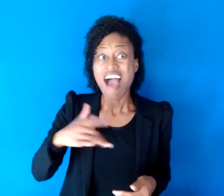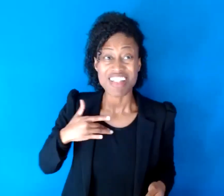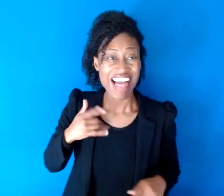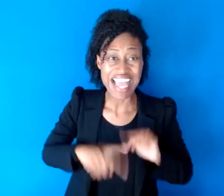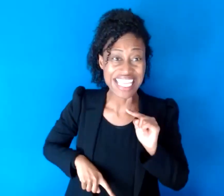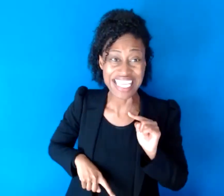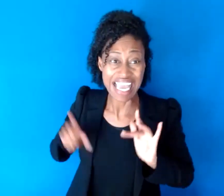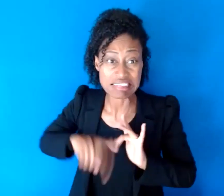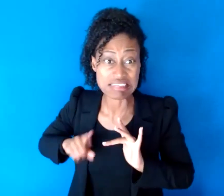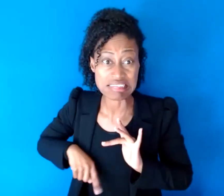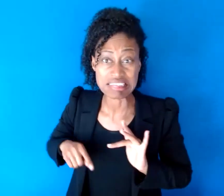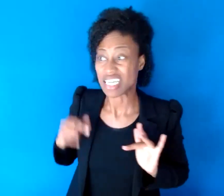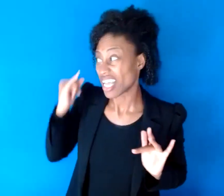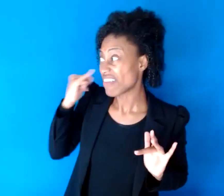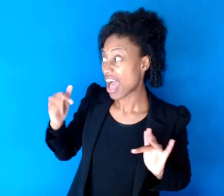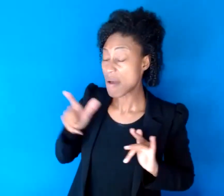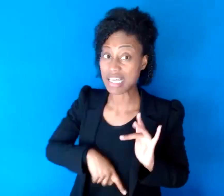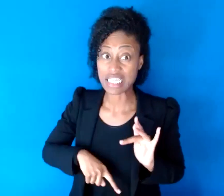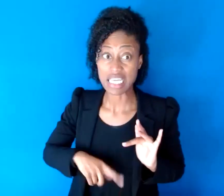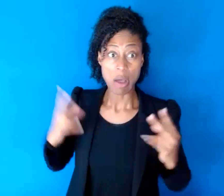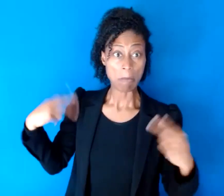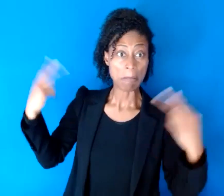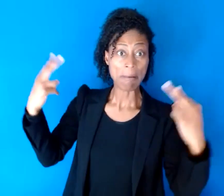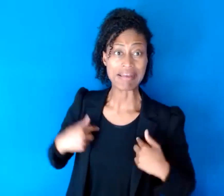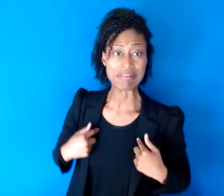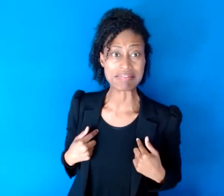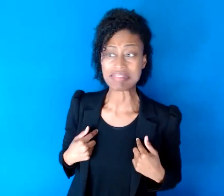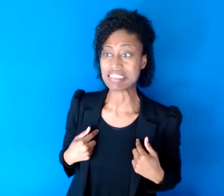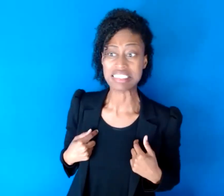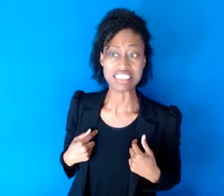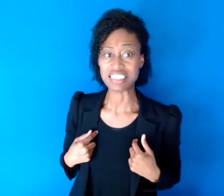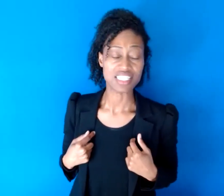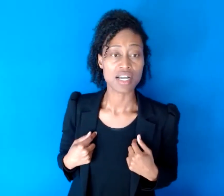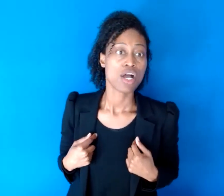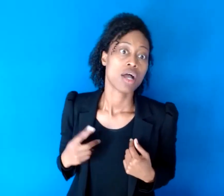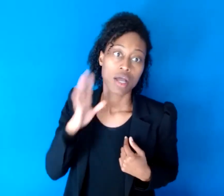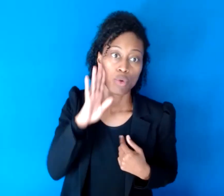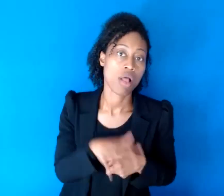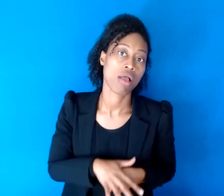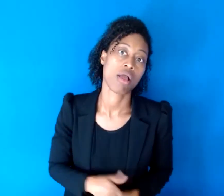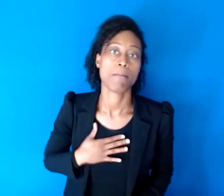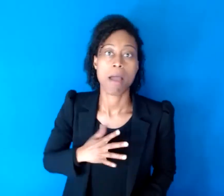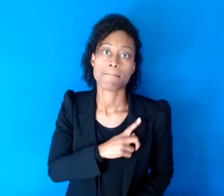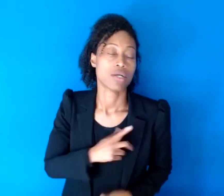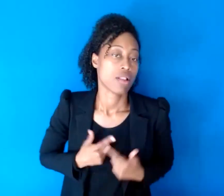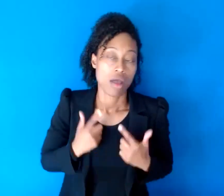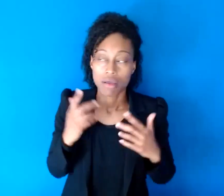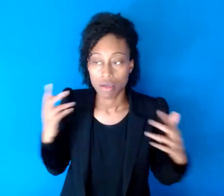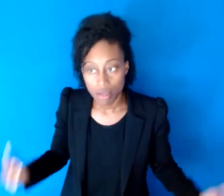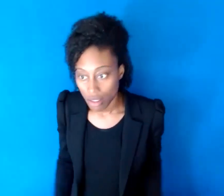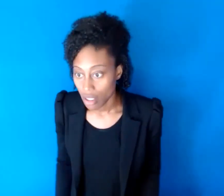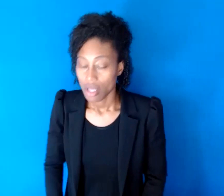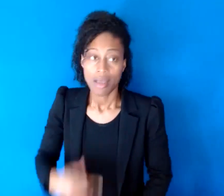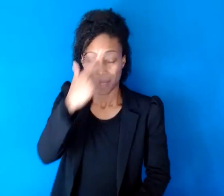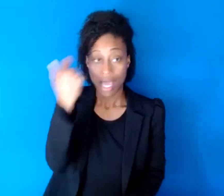right? I feel like I cannot miss a day, even if it puts a strain on my personal life, not because somebody is oppressing me,